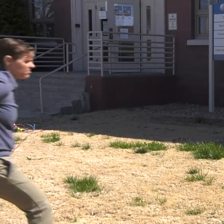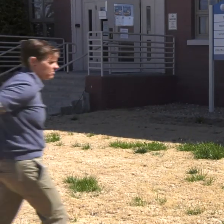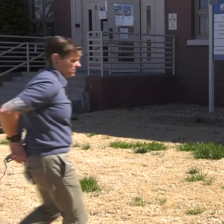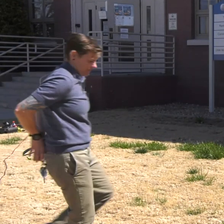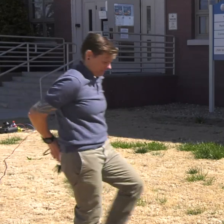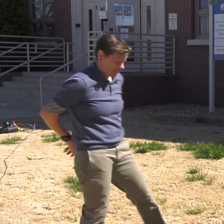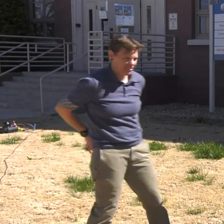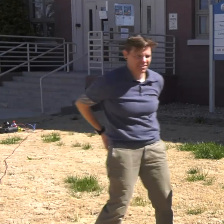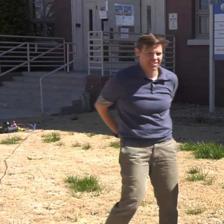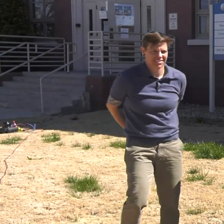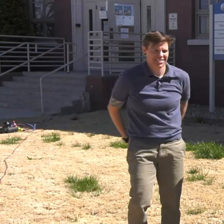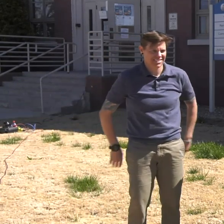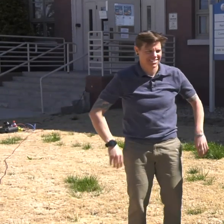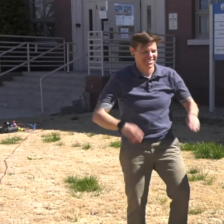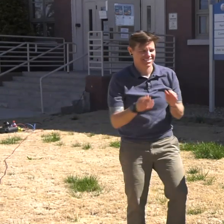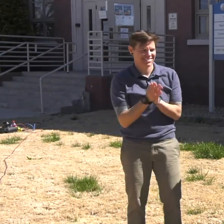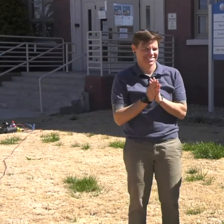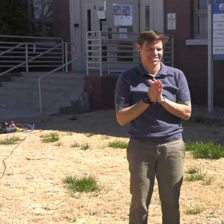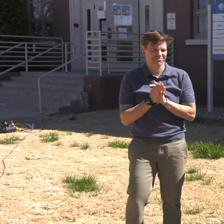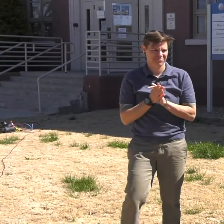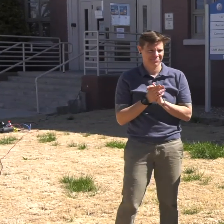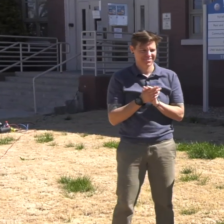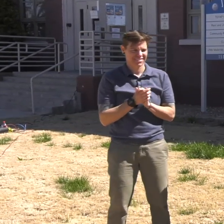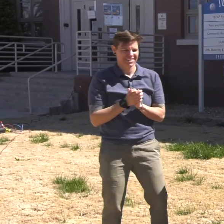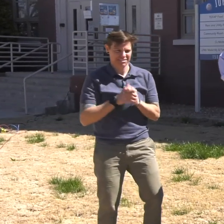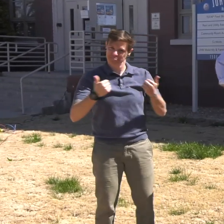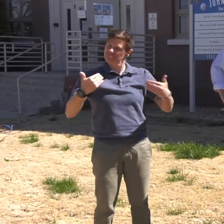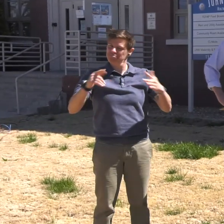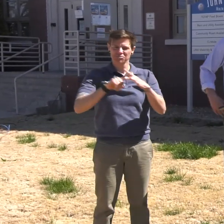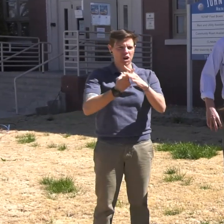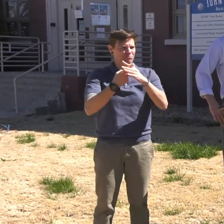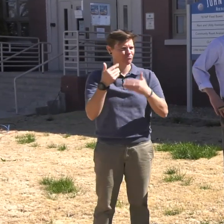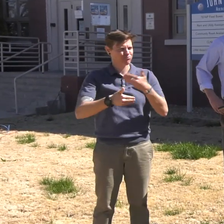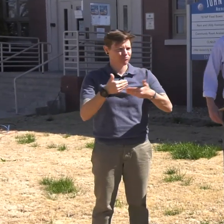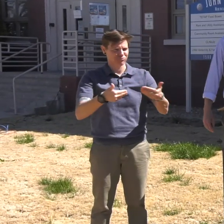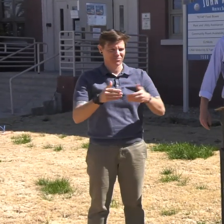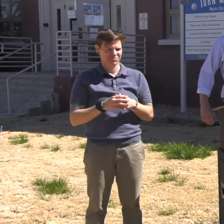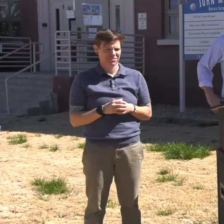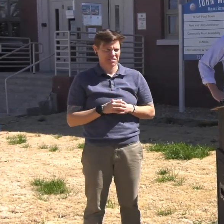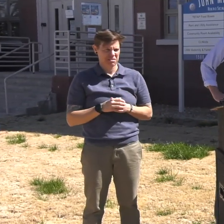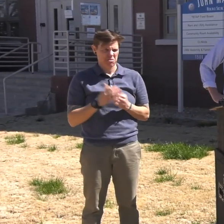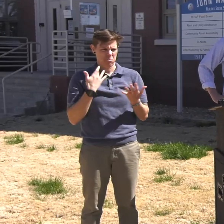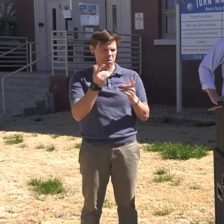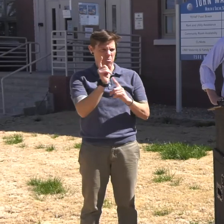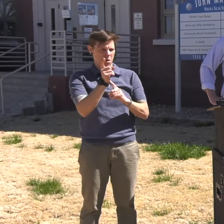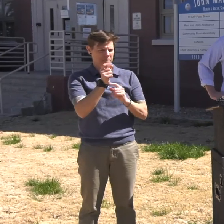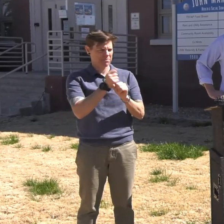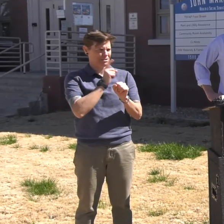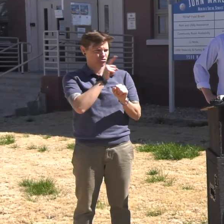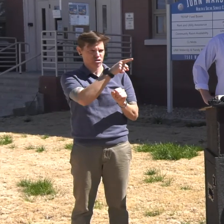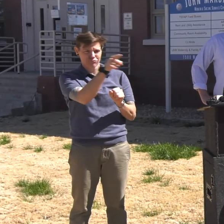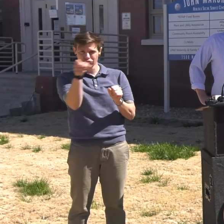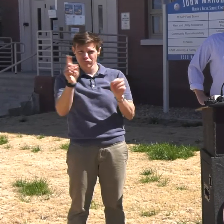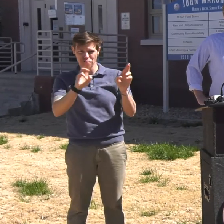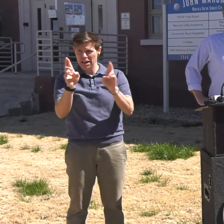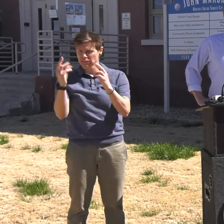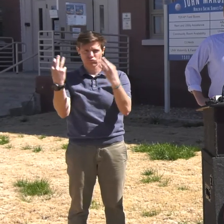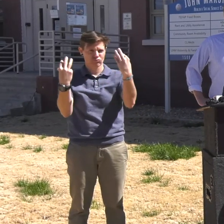Okay, I think we're gonna go ahead and get started. Let's see, I'll wait just a second, make sure.